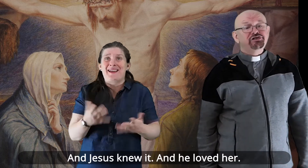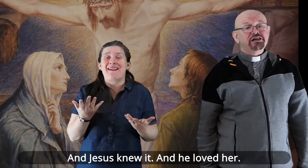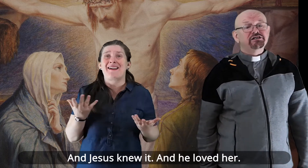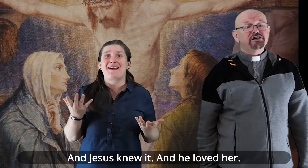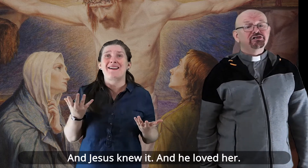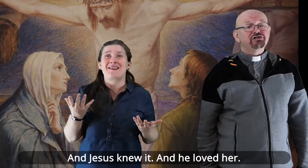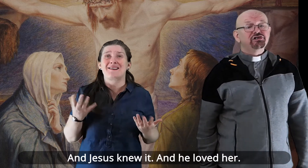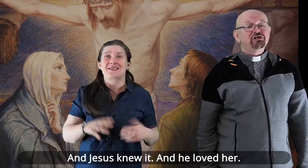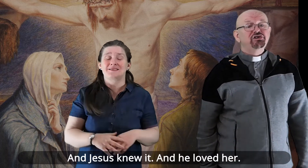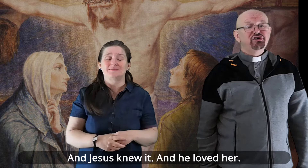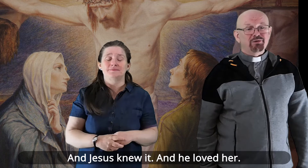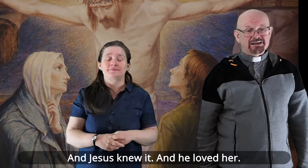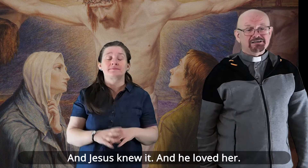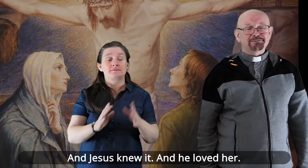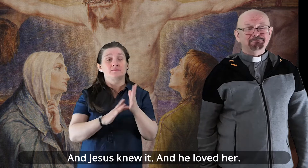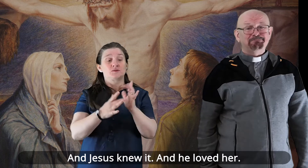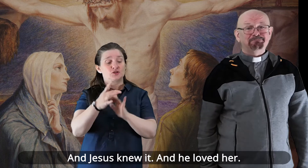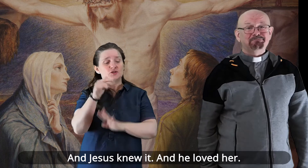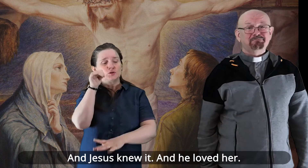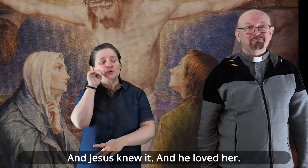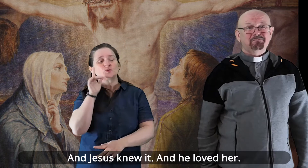And Jesus knew it.